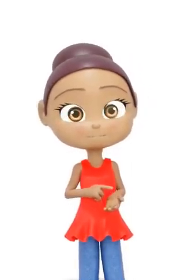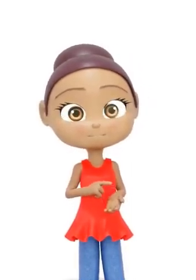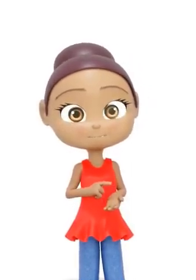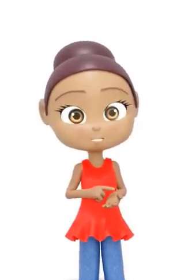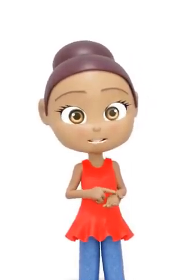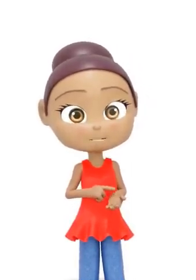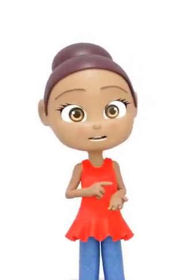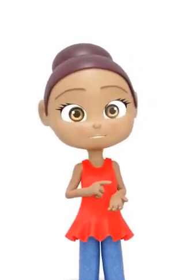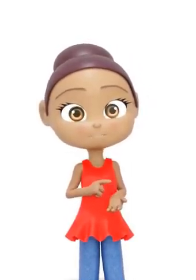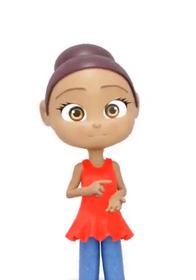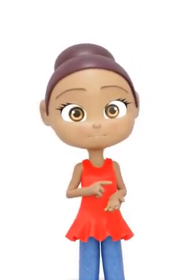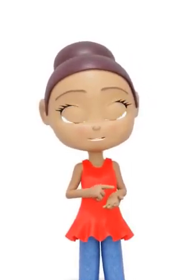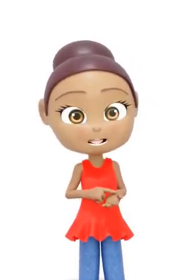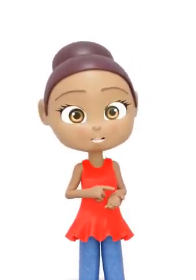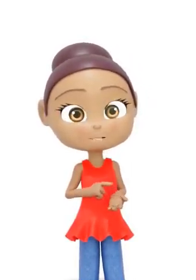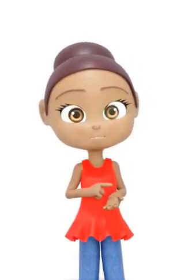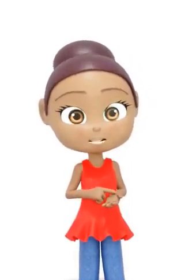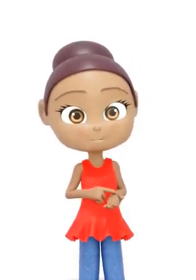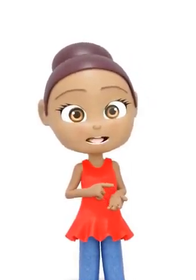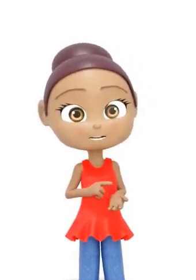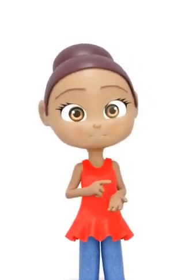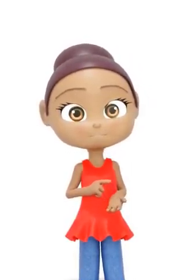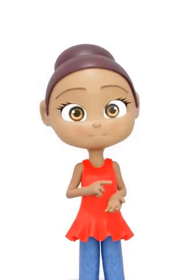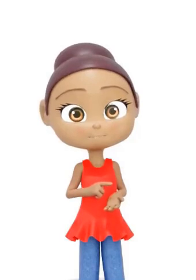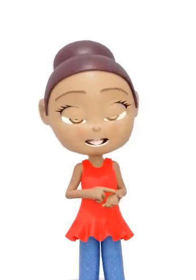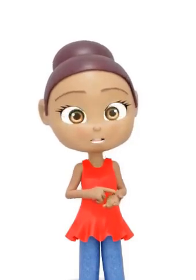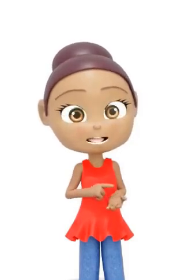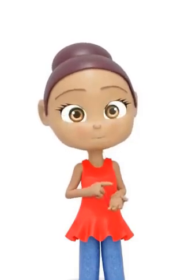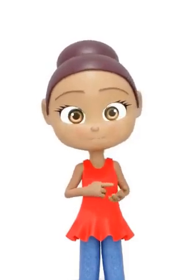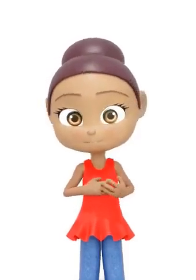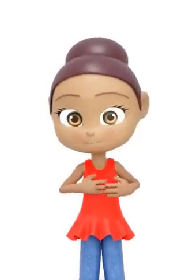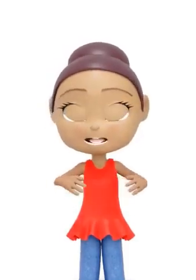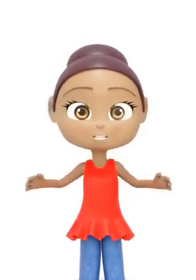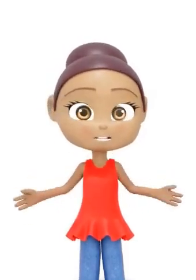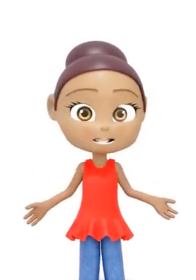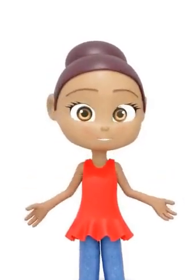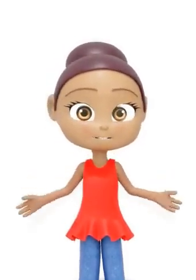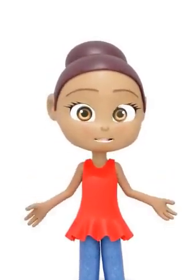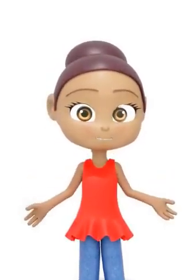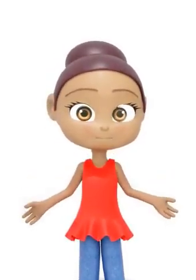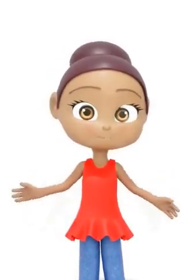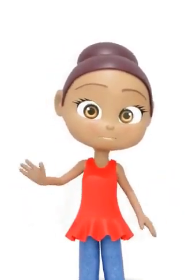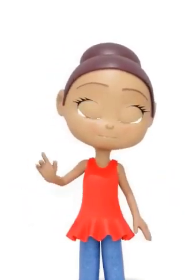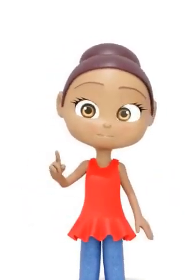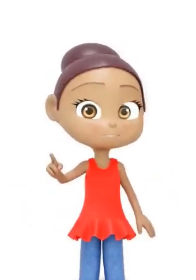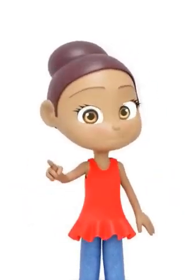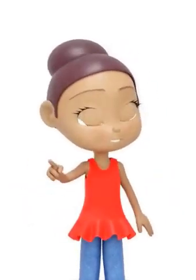purple, orange, red, or yellow. Some of the tastiest mangoes are found in